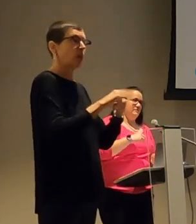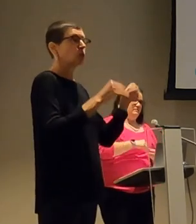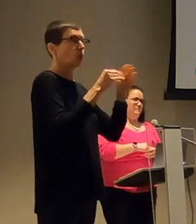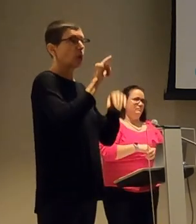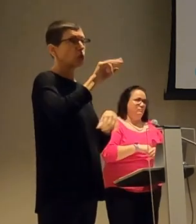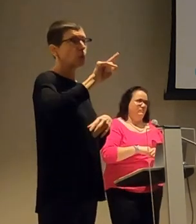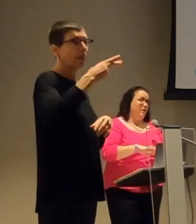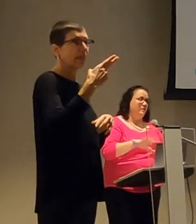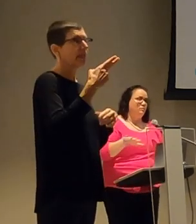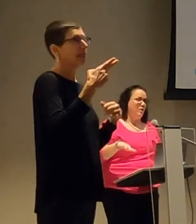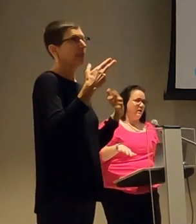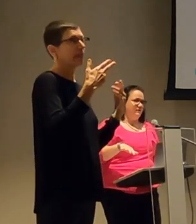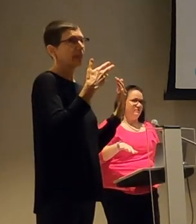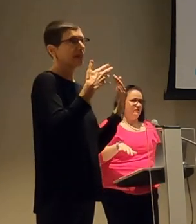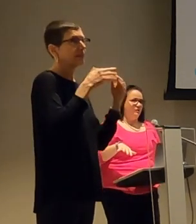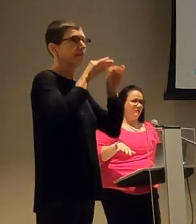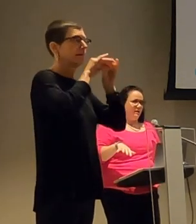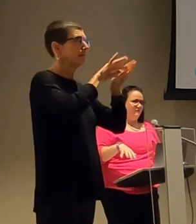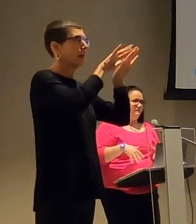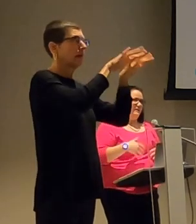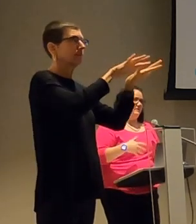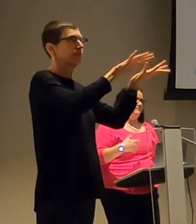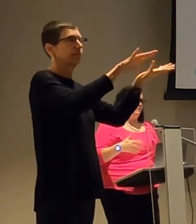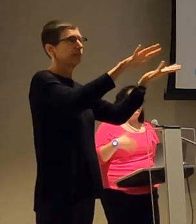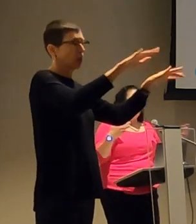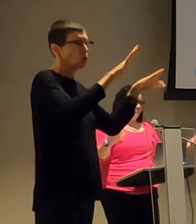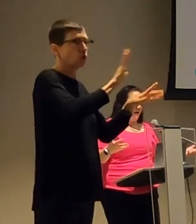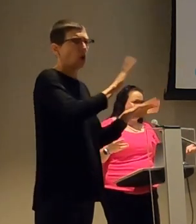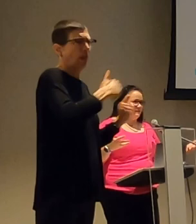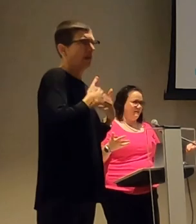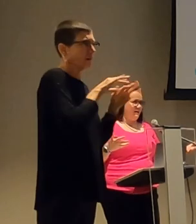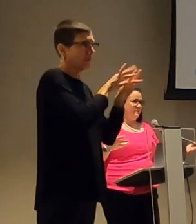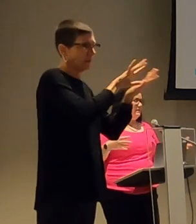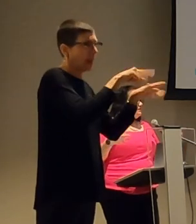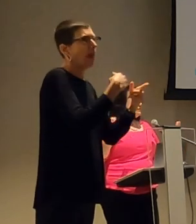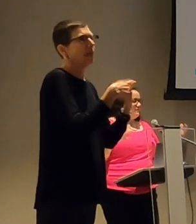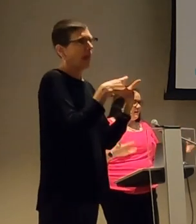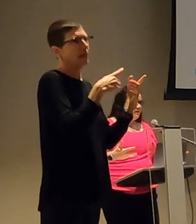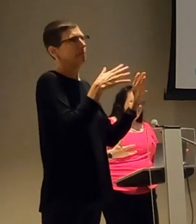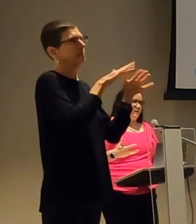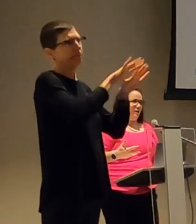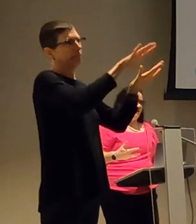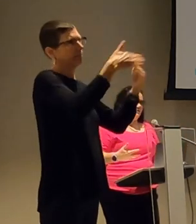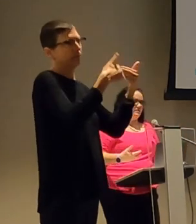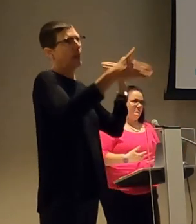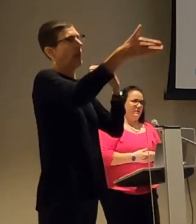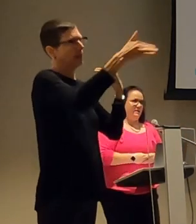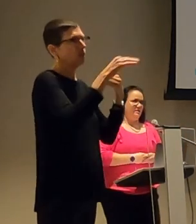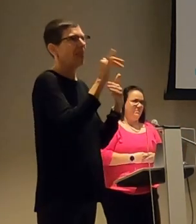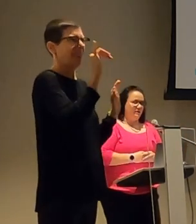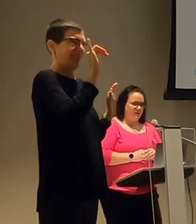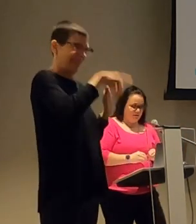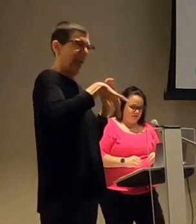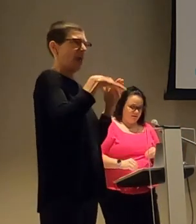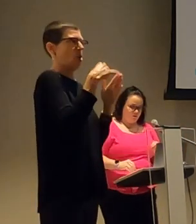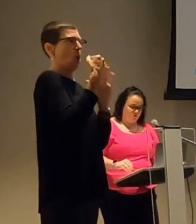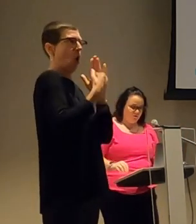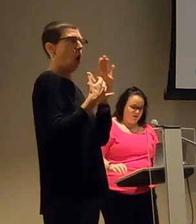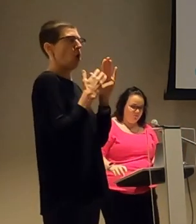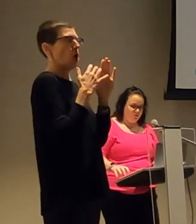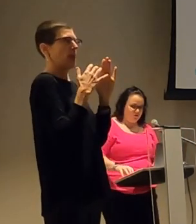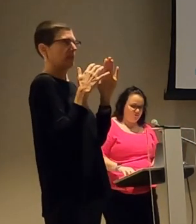goes far and wide throughout her life, and then, of course, past that. So that's what artists are picking up on, is